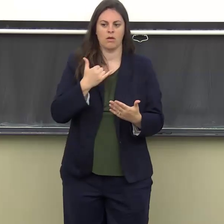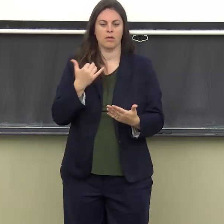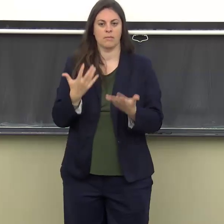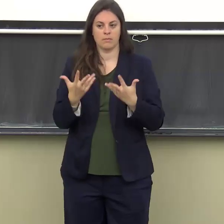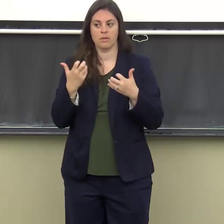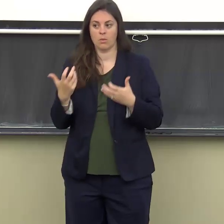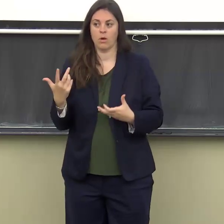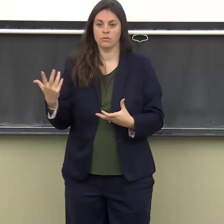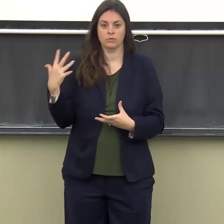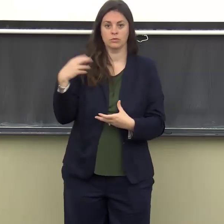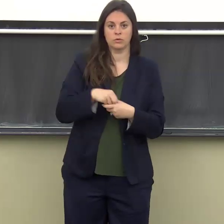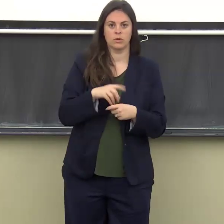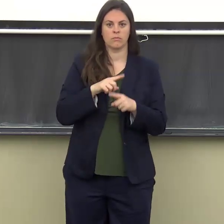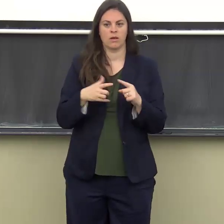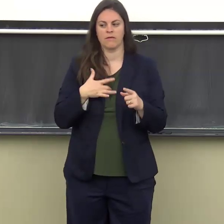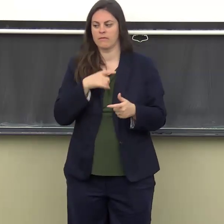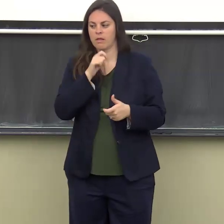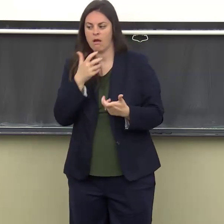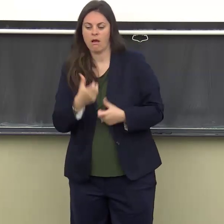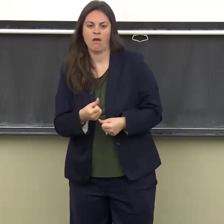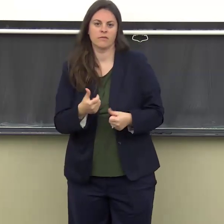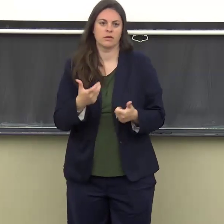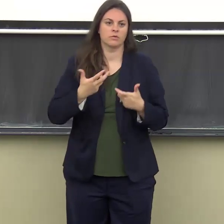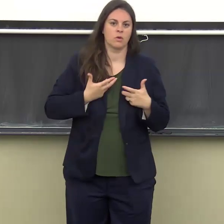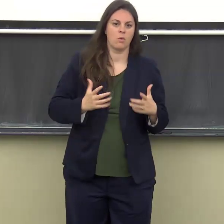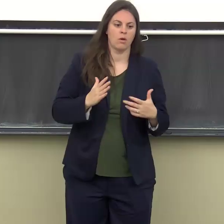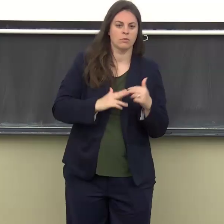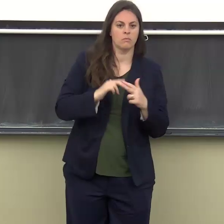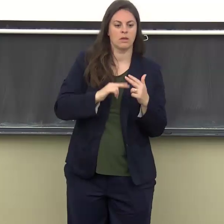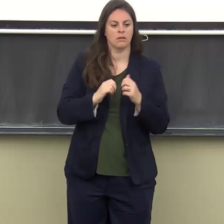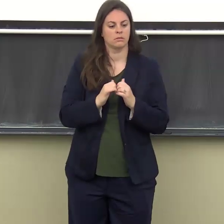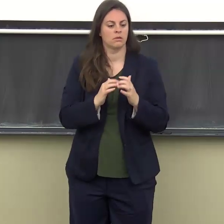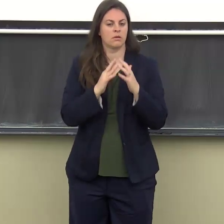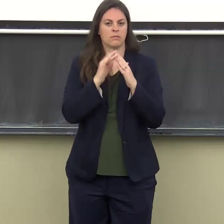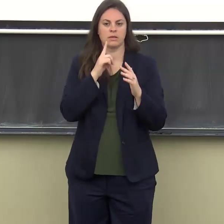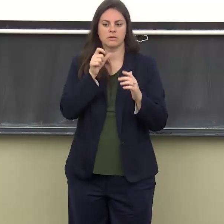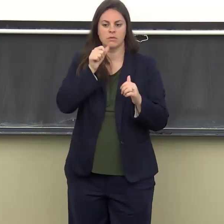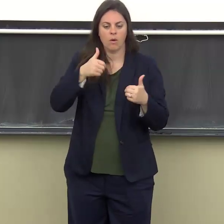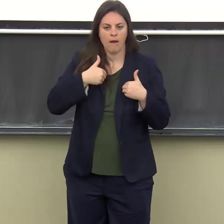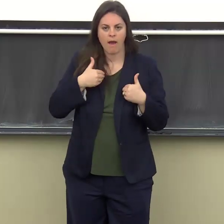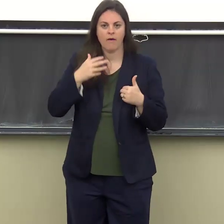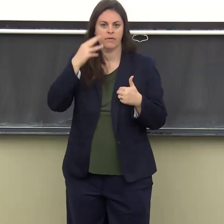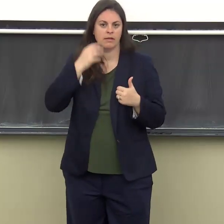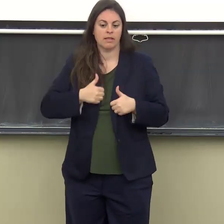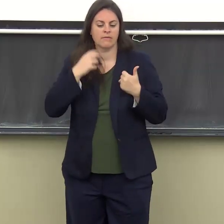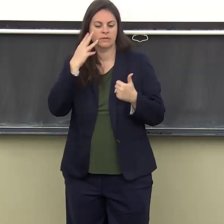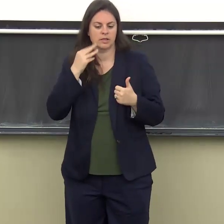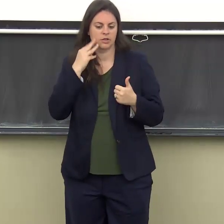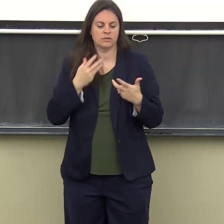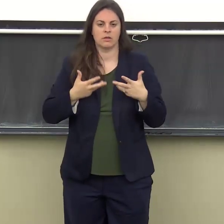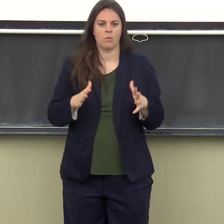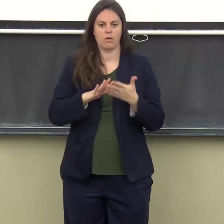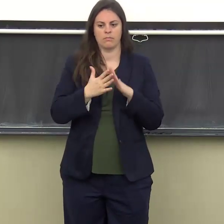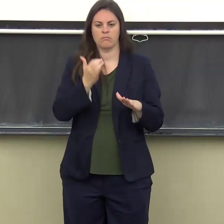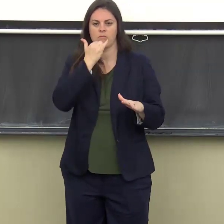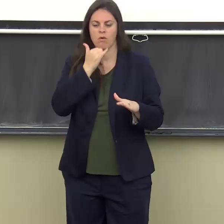to coalition build because they don't want to do the wrong thing or because they don't have lived experience. So I always think about these things in this tension of the centrality of